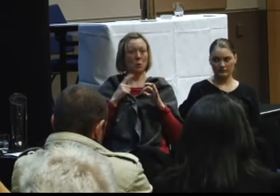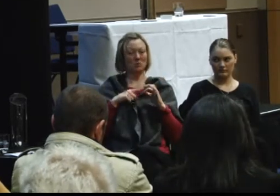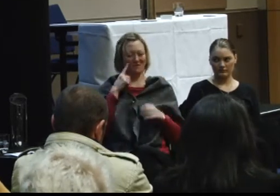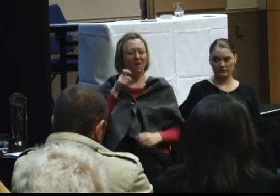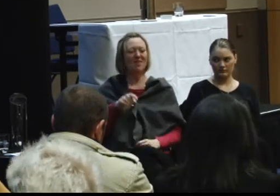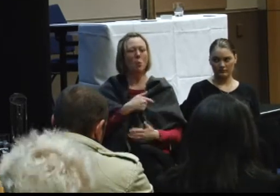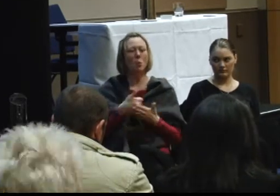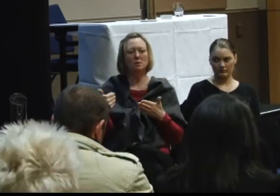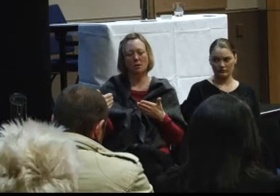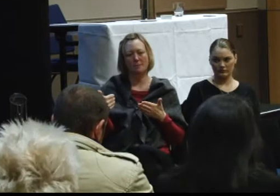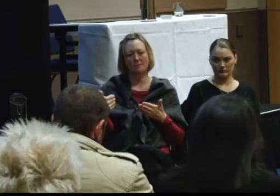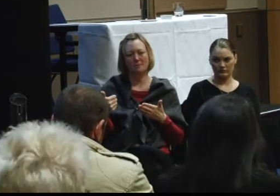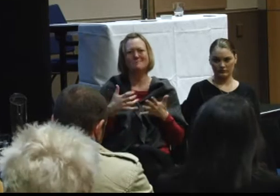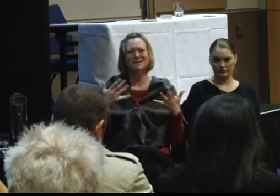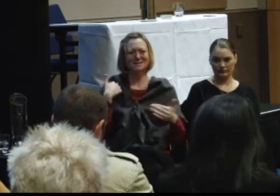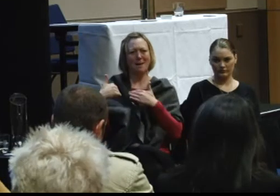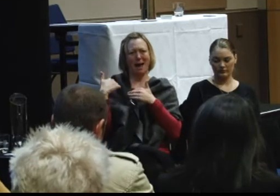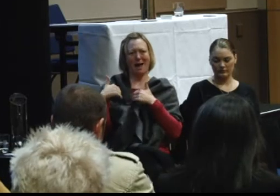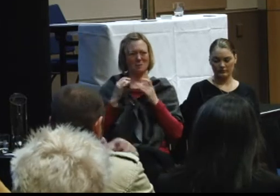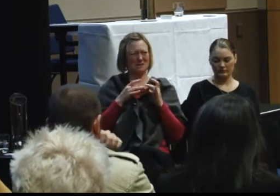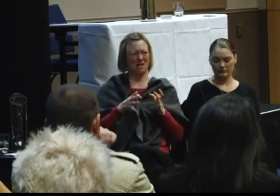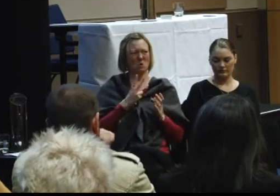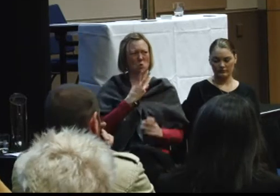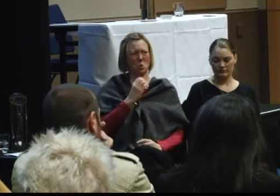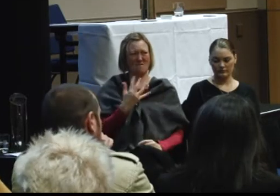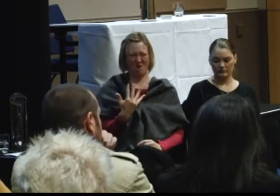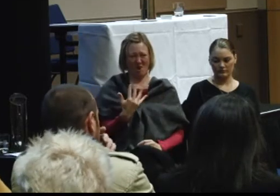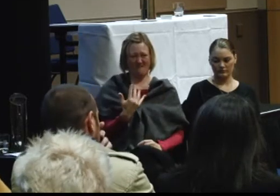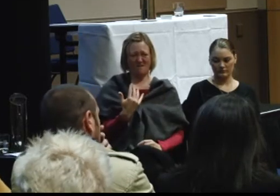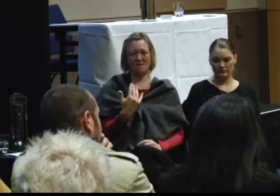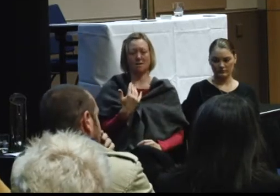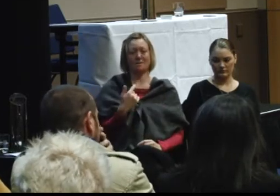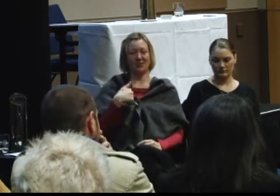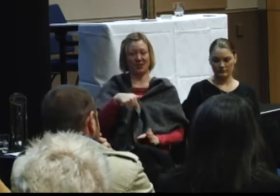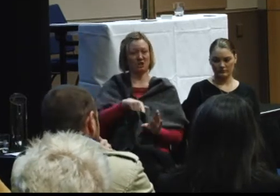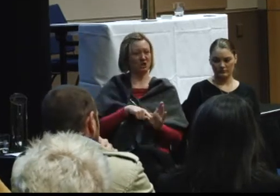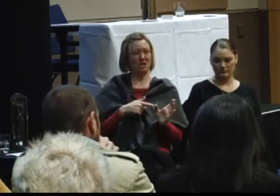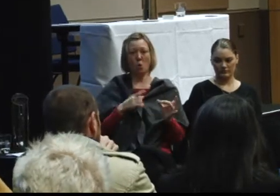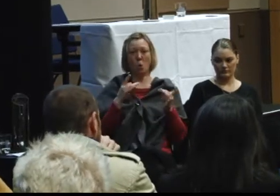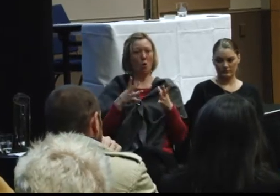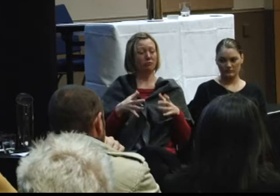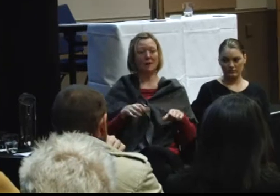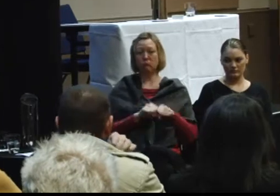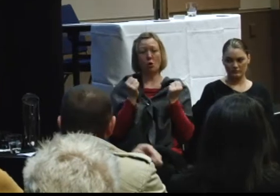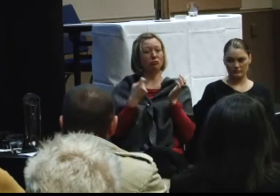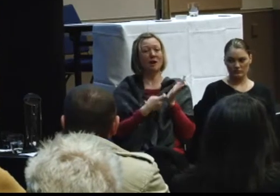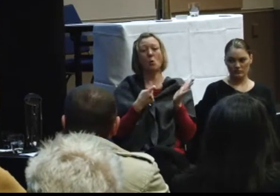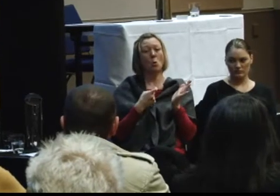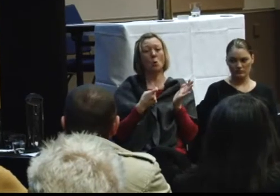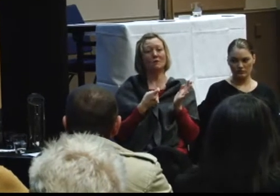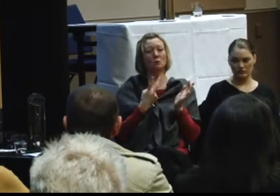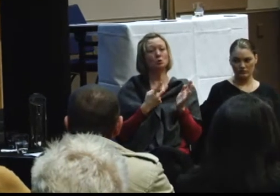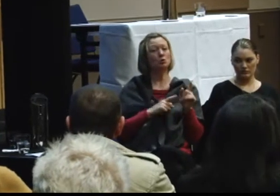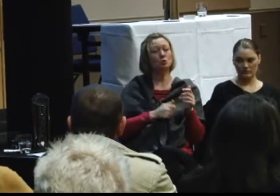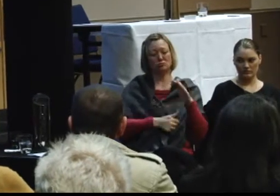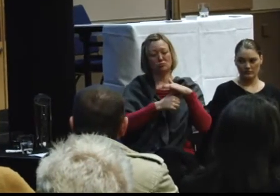for what we're doing. I mean, we've been around since 2005, and this year we've already broken our record for the two busiest days that we've ever had.